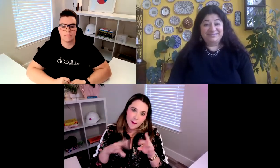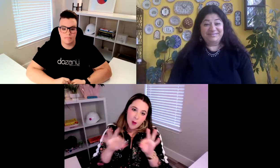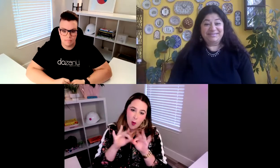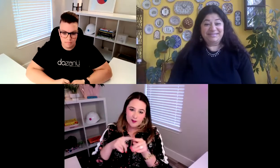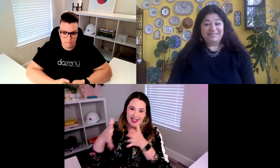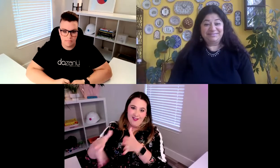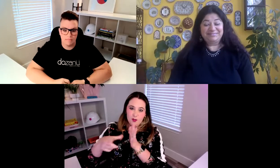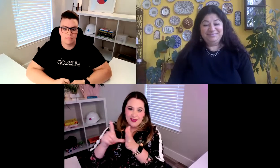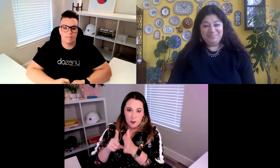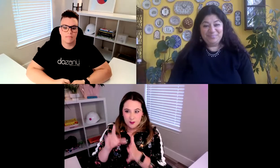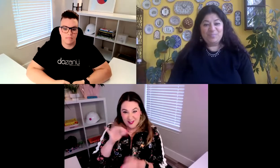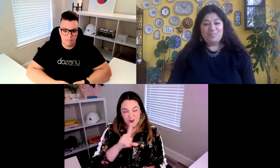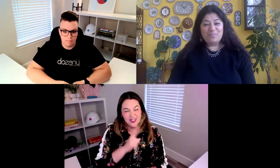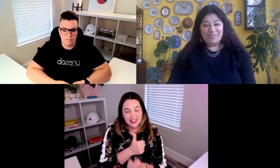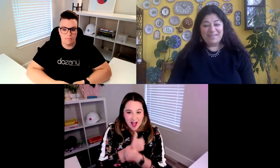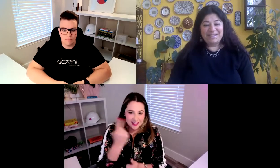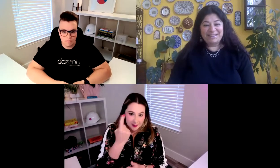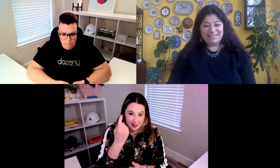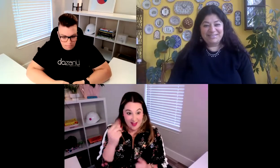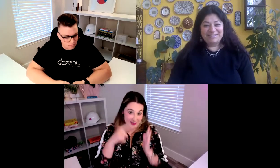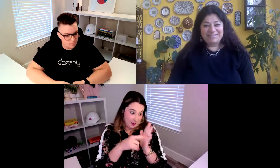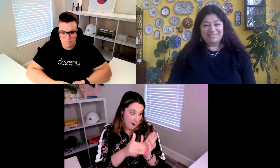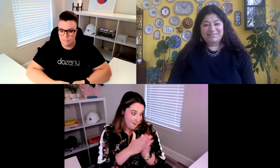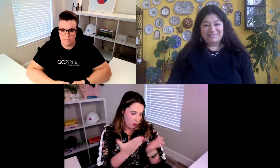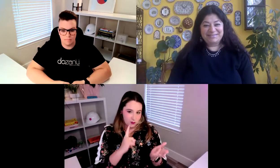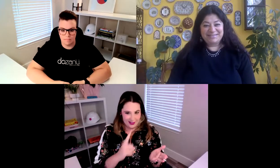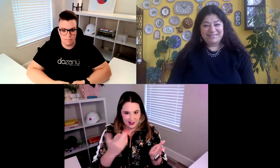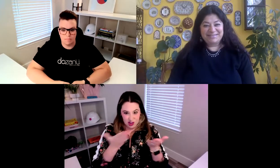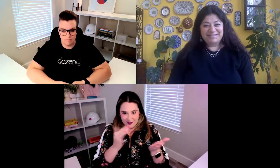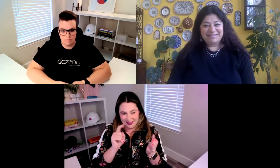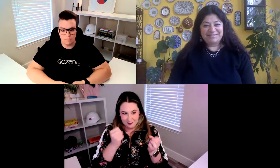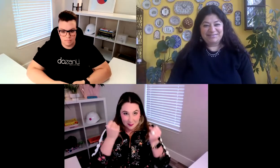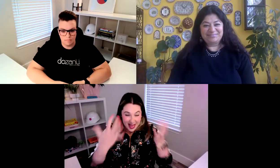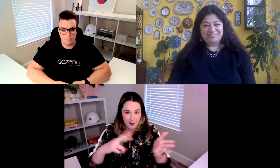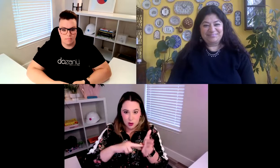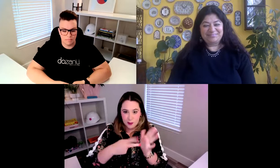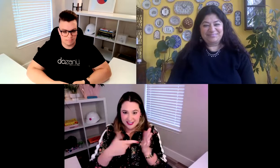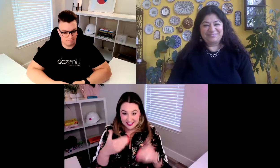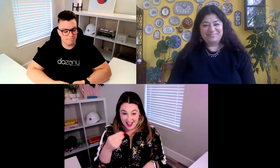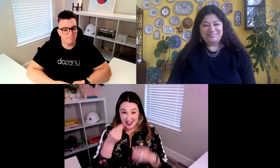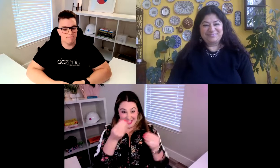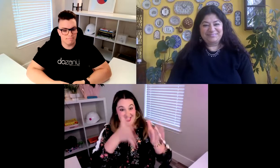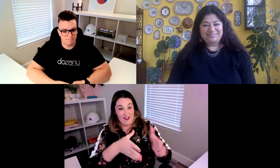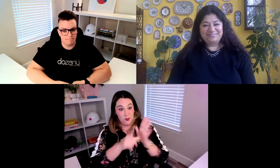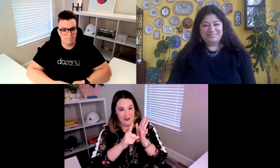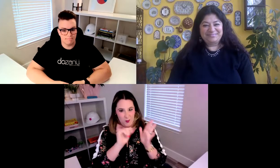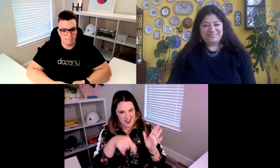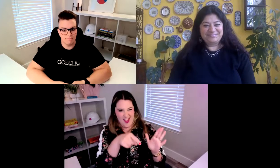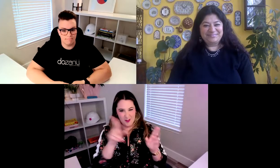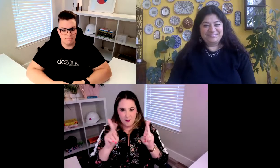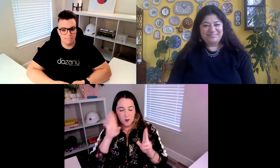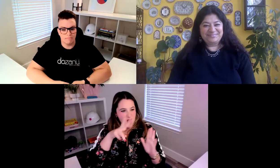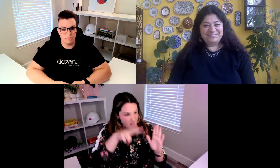purchase something. So it is really so very important that you really leave reviews if you love something. You know, there are so